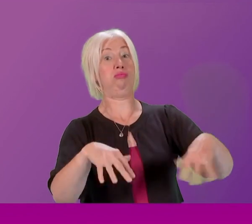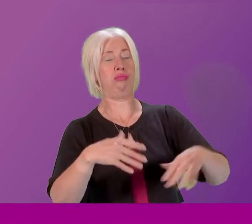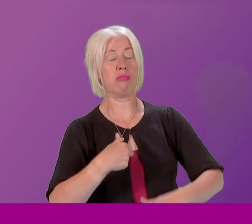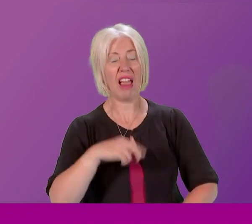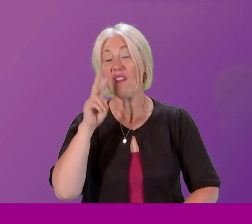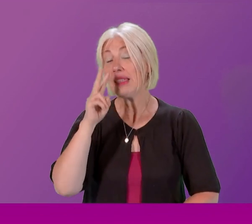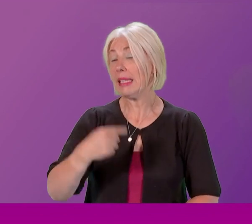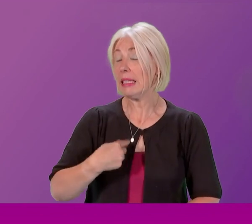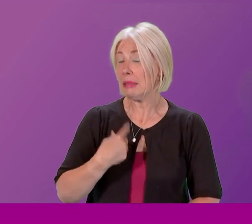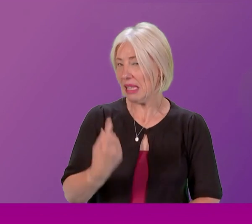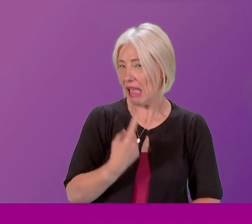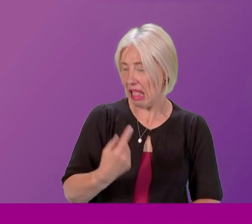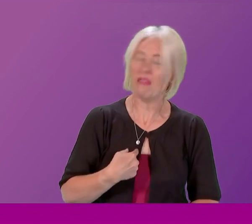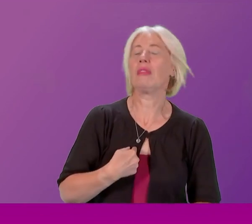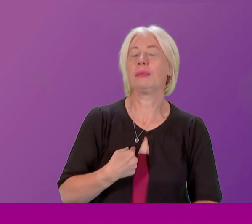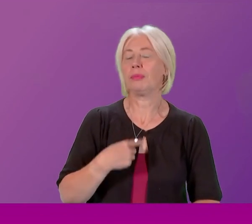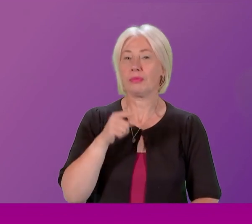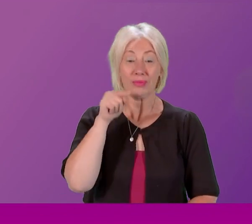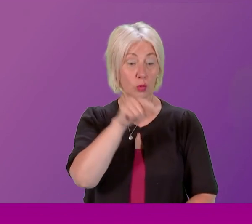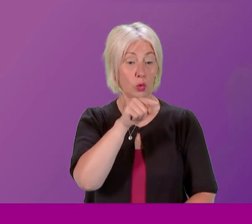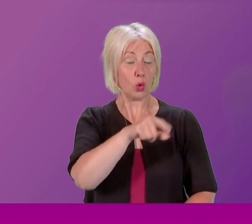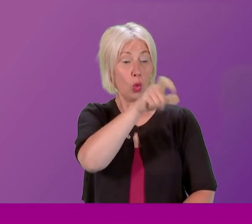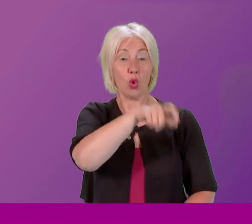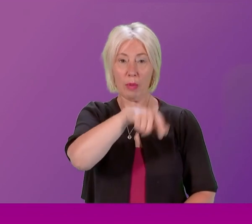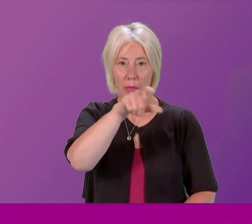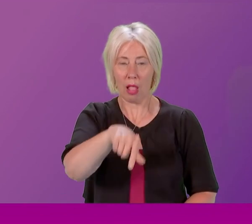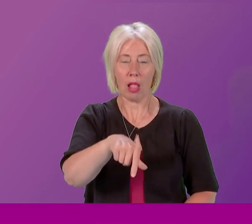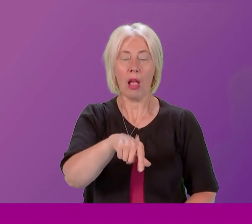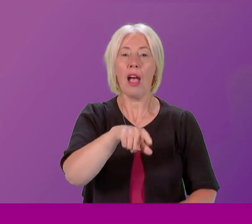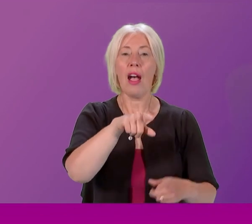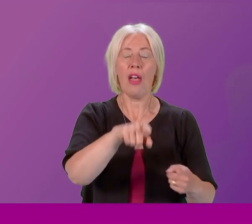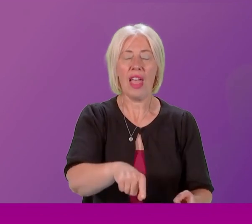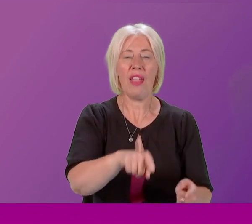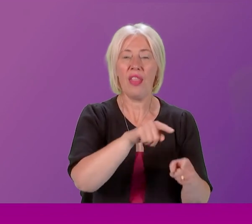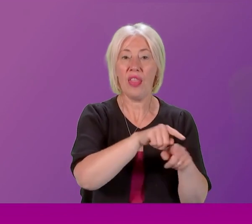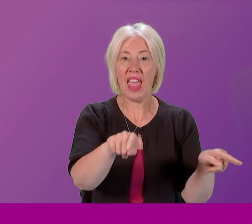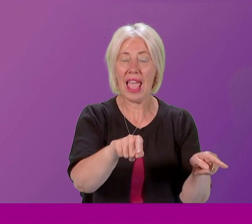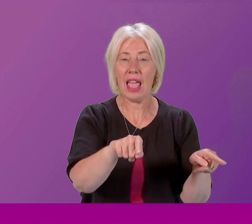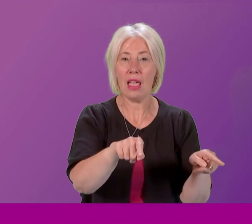this myself, where those types of people are then coming to